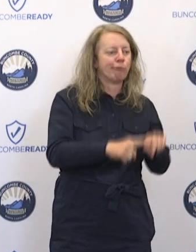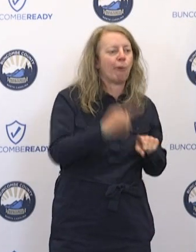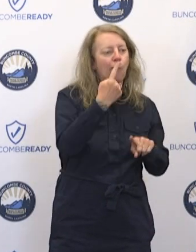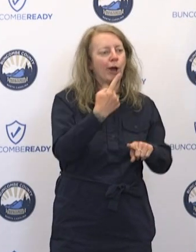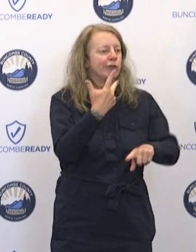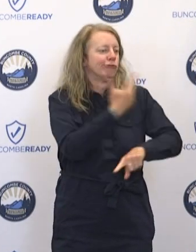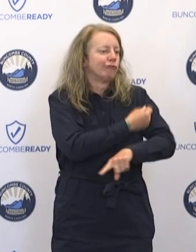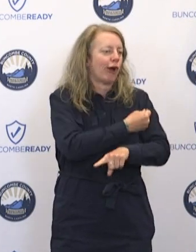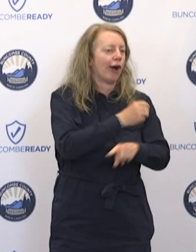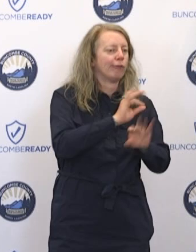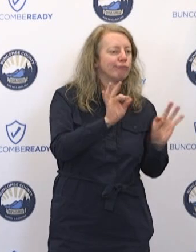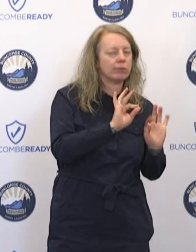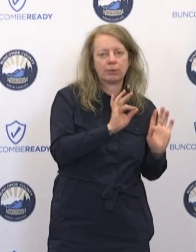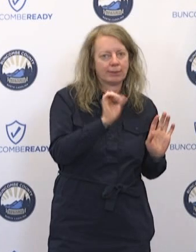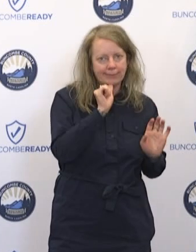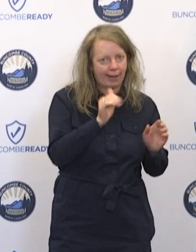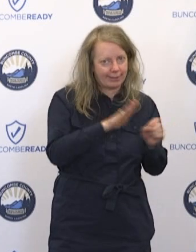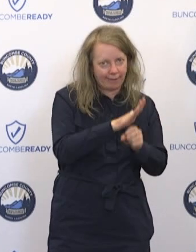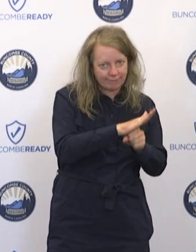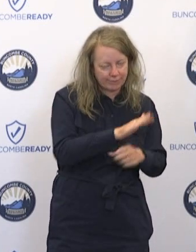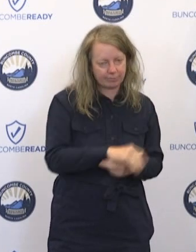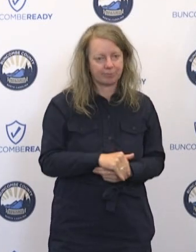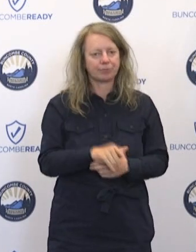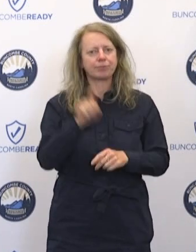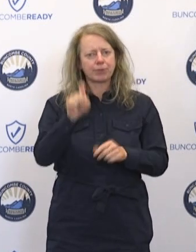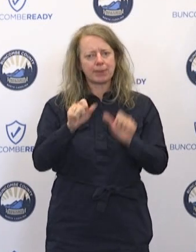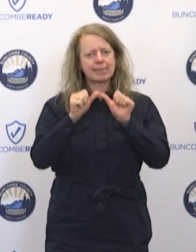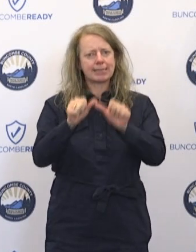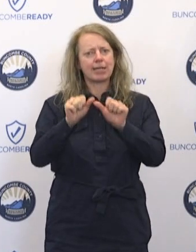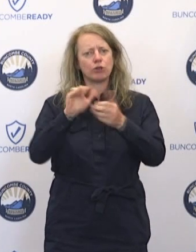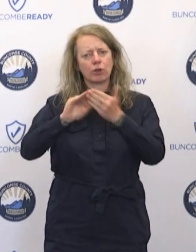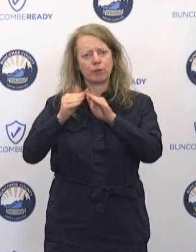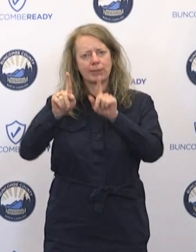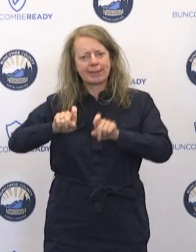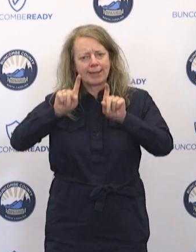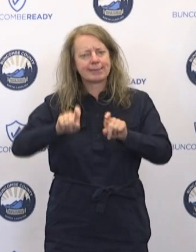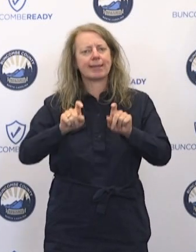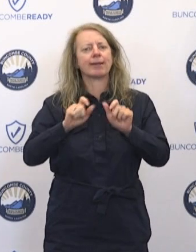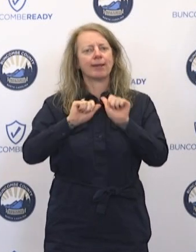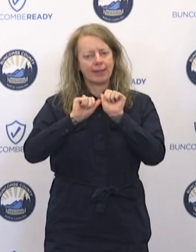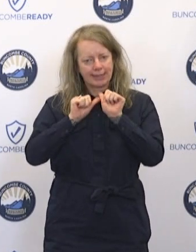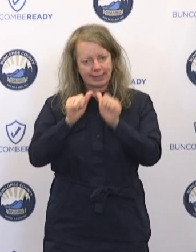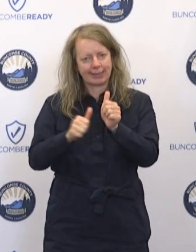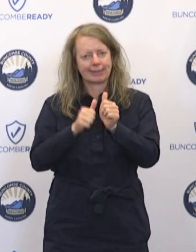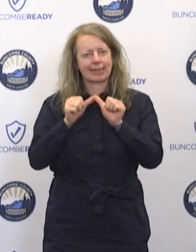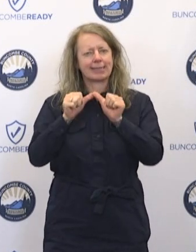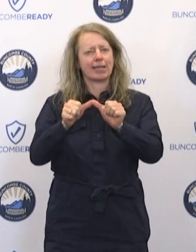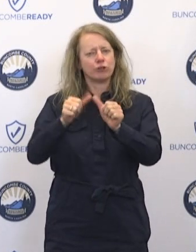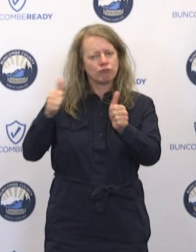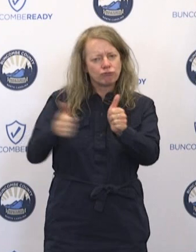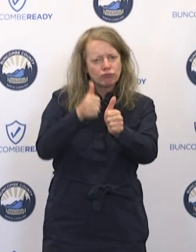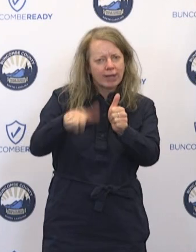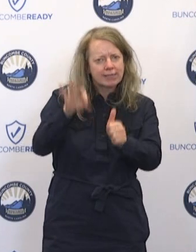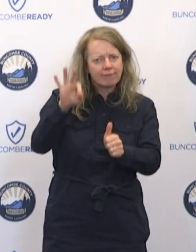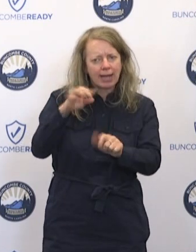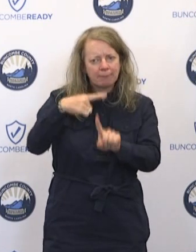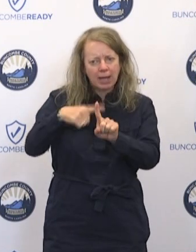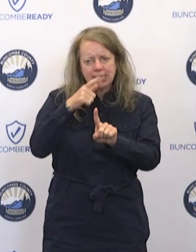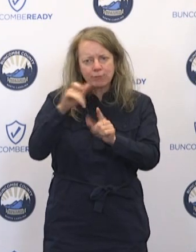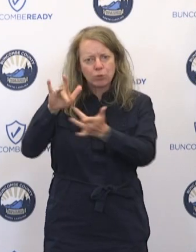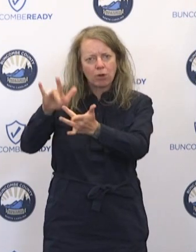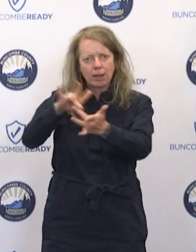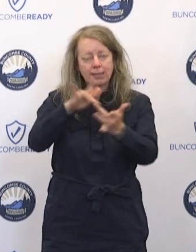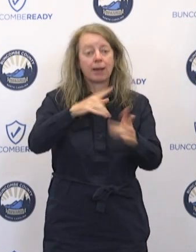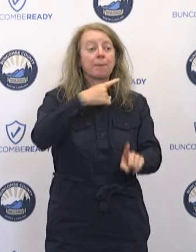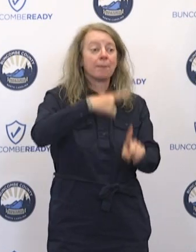intervention. Utilizing community testing and continuing tracing efforts, plus mask wearing and other precautions on top of